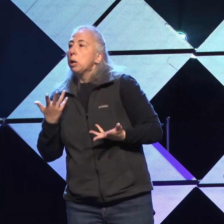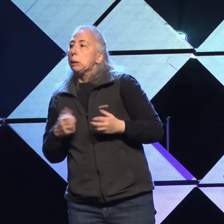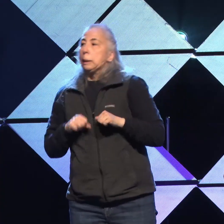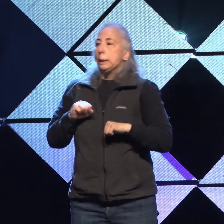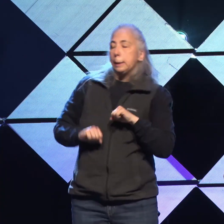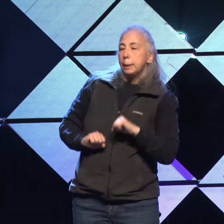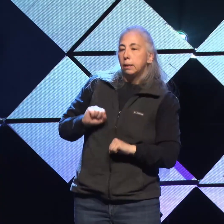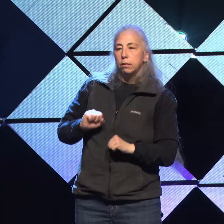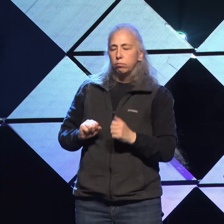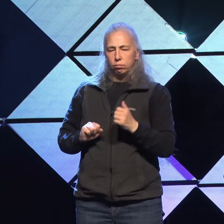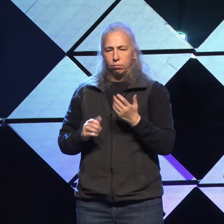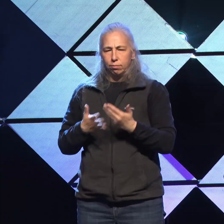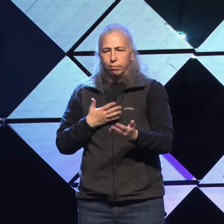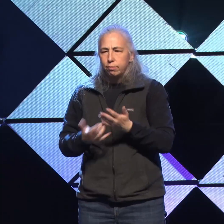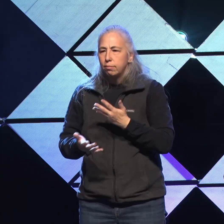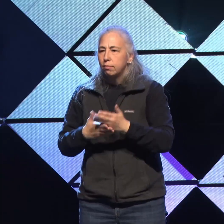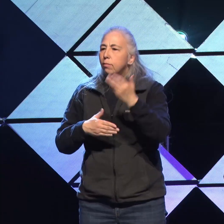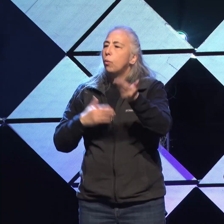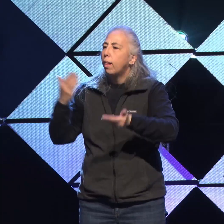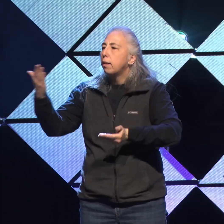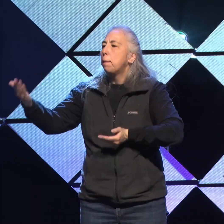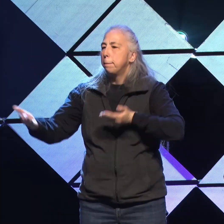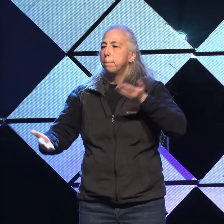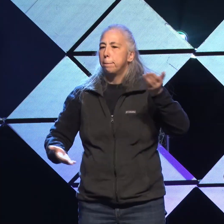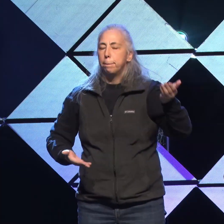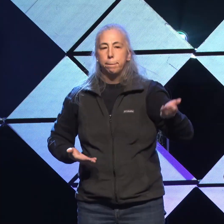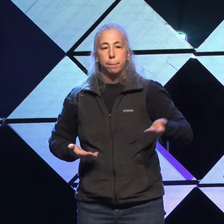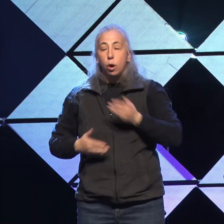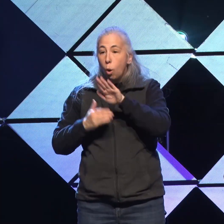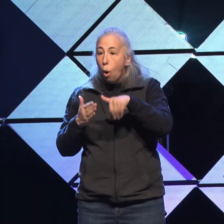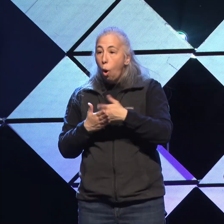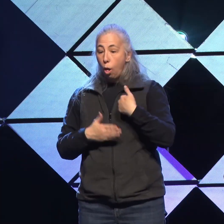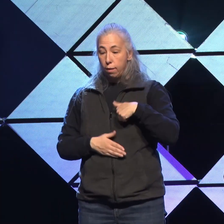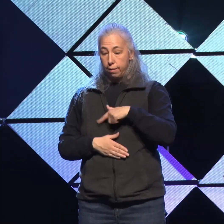here. Because we all live by the grace of God, all of us.